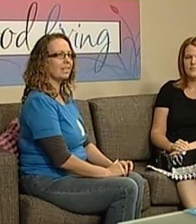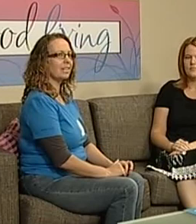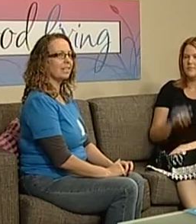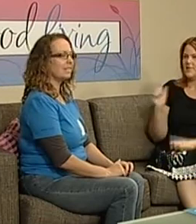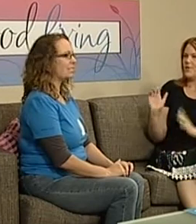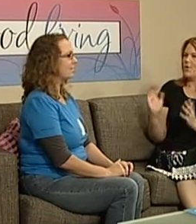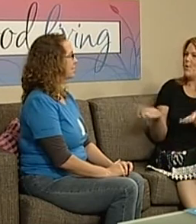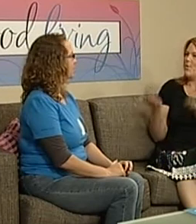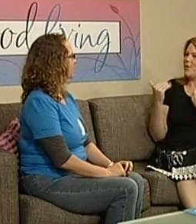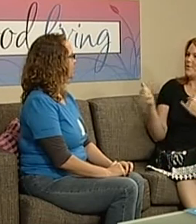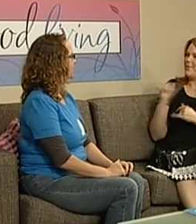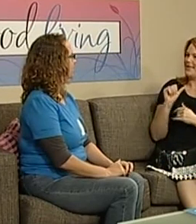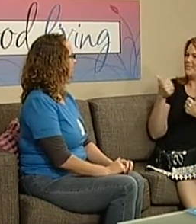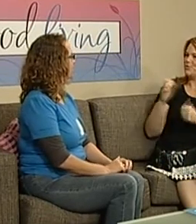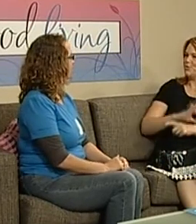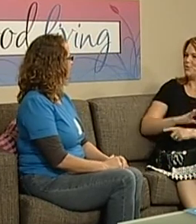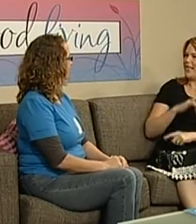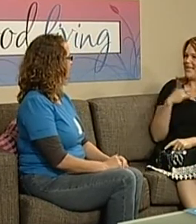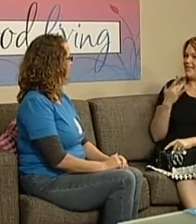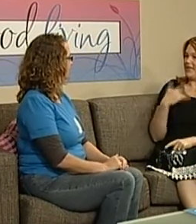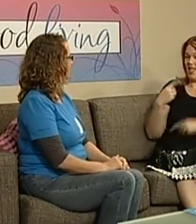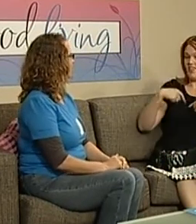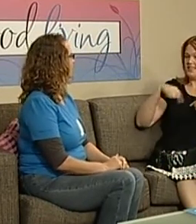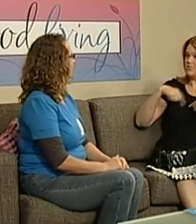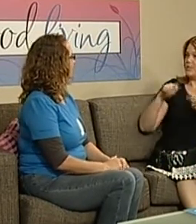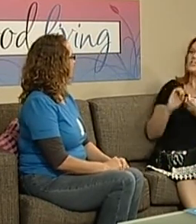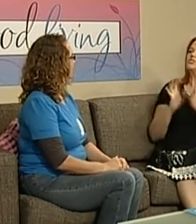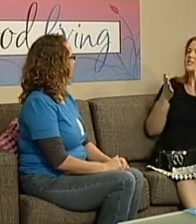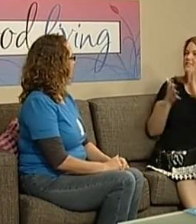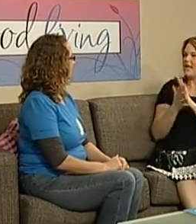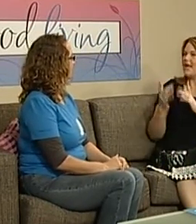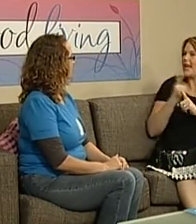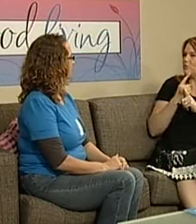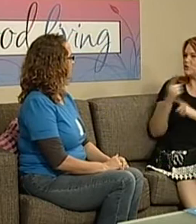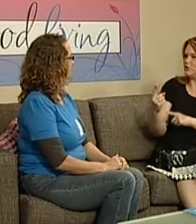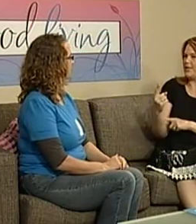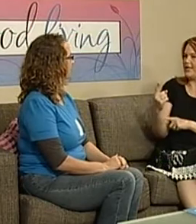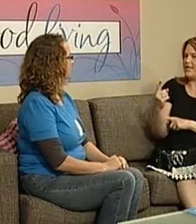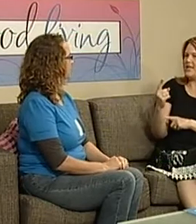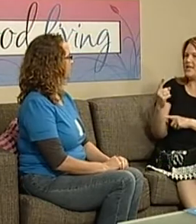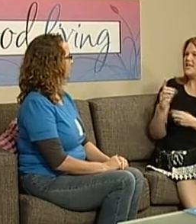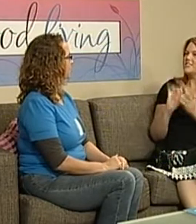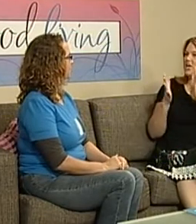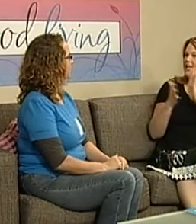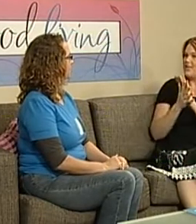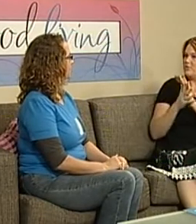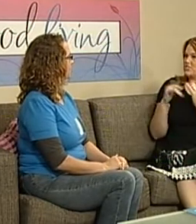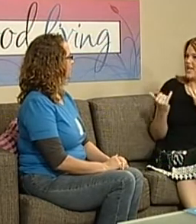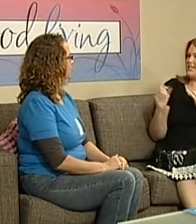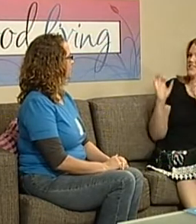Welcome back to Good Living. Now, of course, this week is New Zealand Sign Language Week, with sign language being New Zealand's third official language. It is